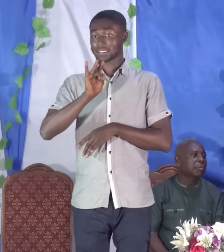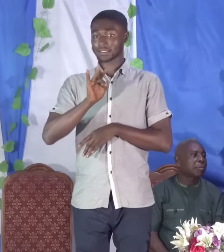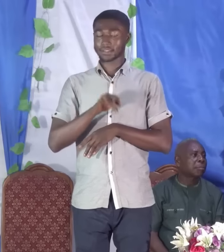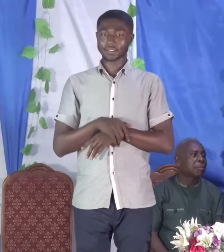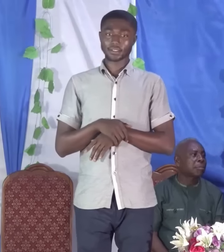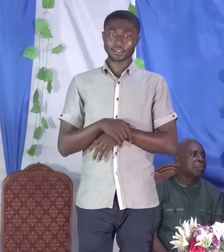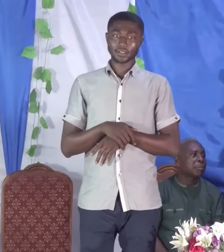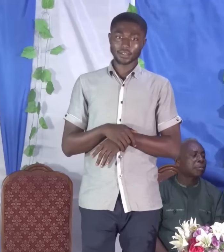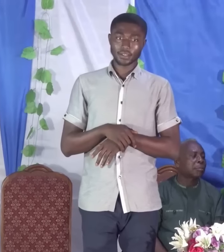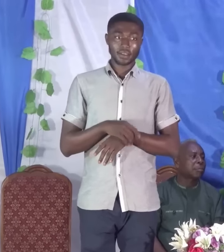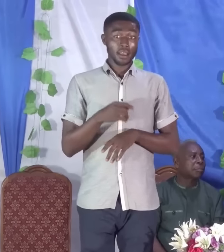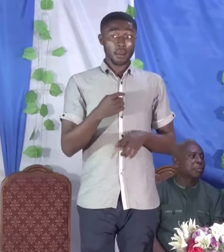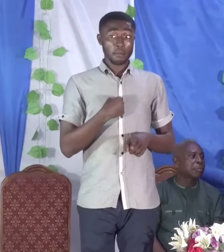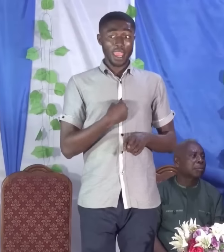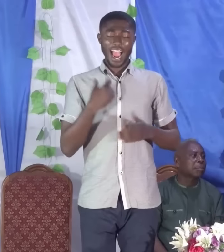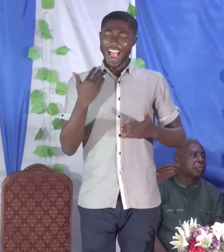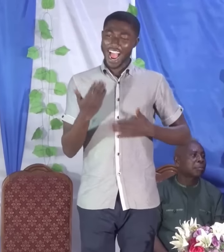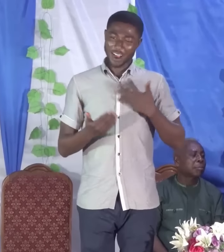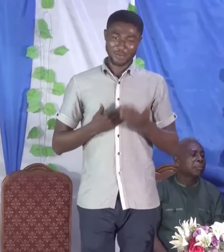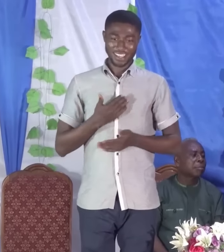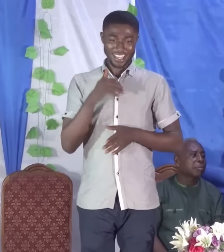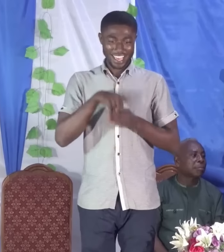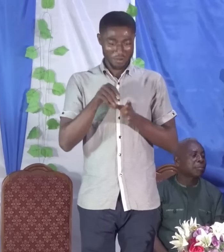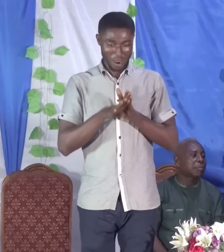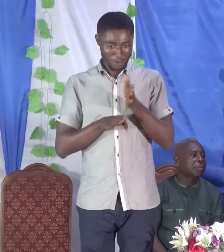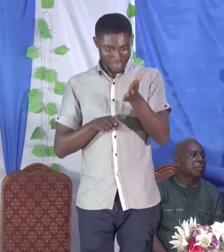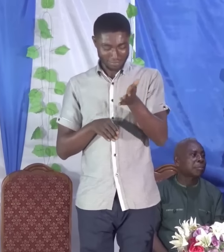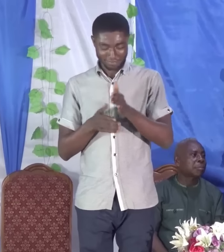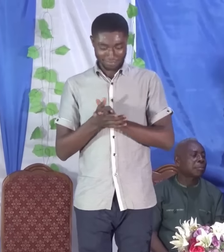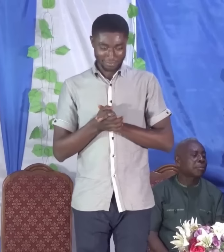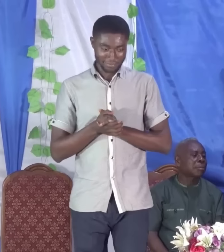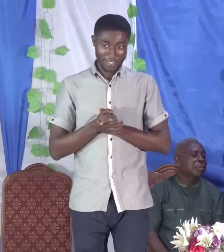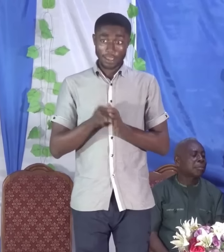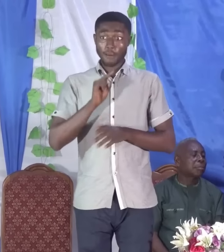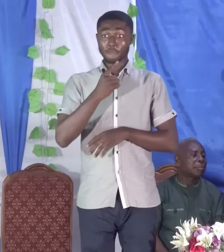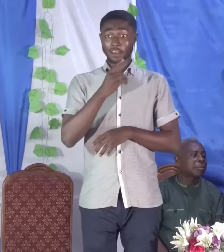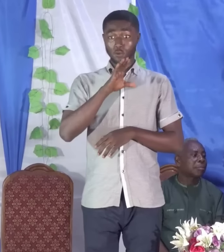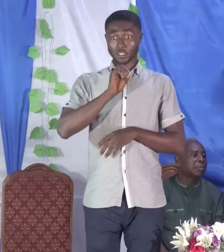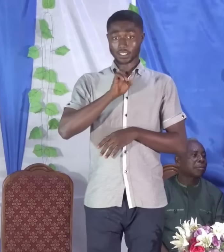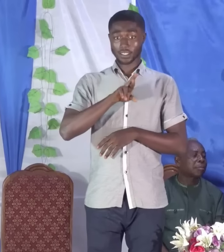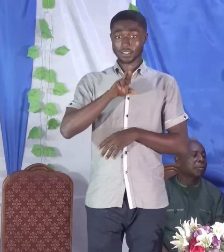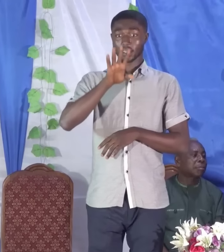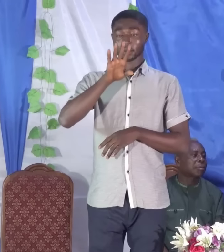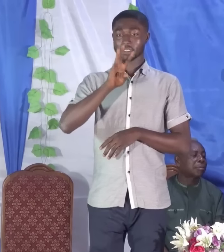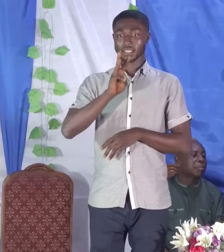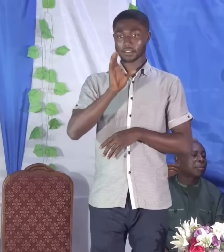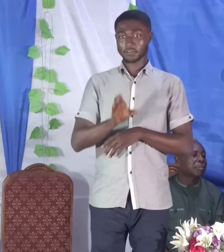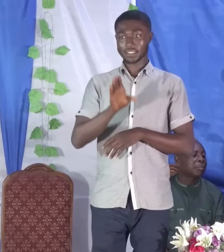18. How many say a Bible move? Check it. Let me cast a picture. First Corinthians chapter 6 and verse